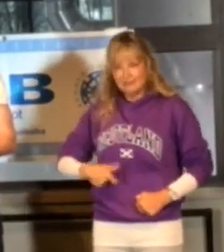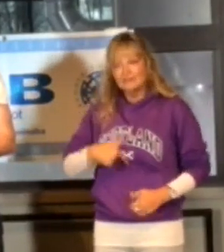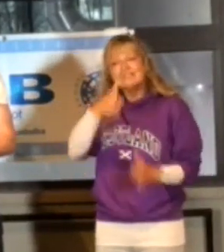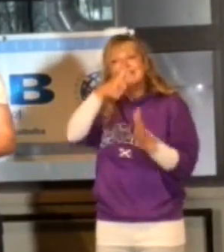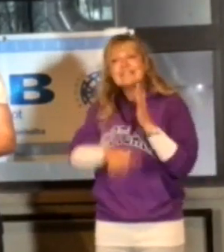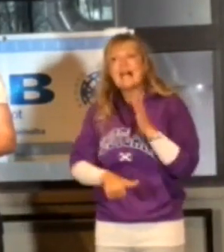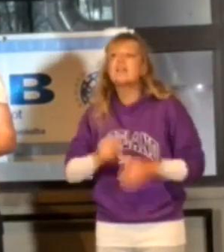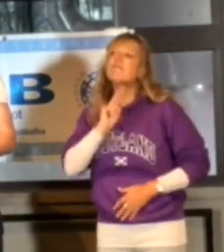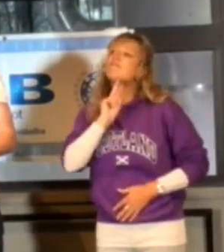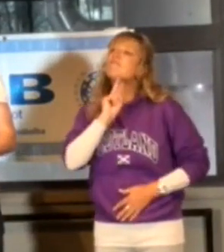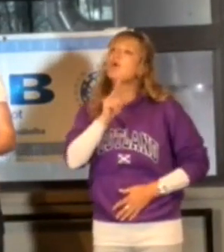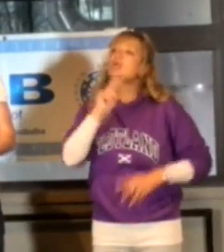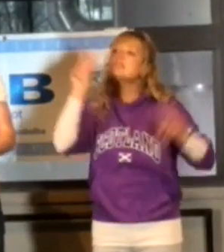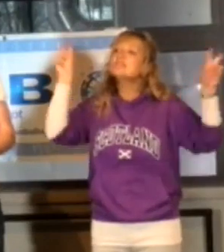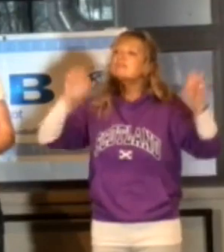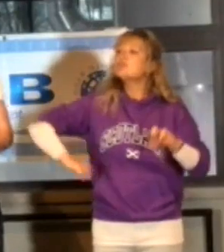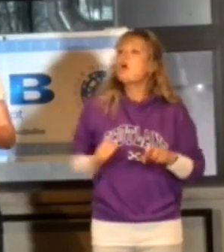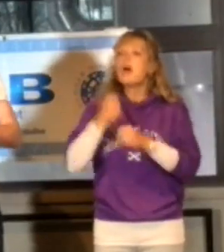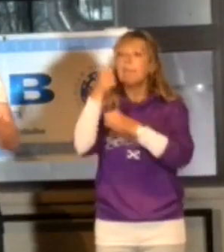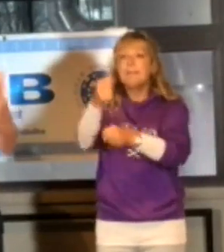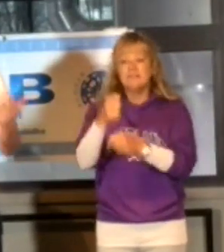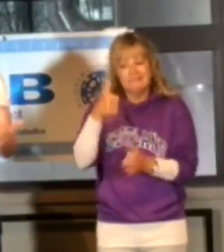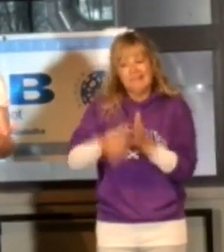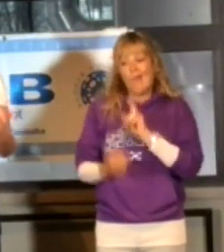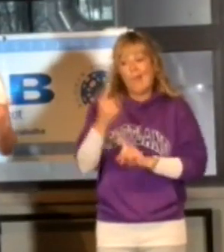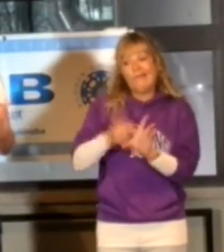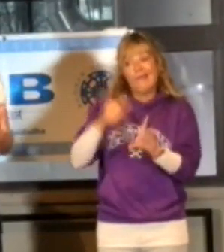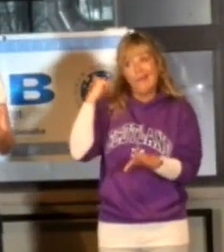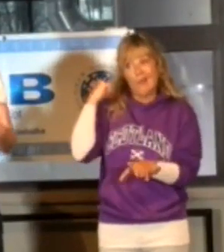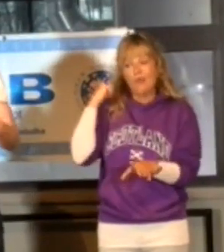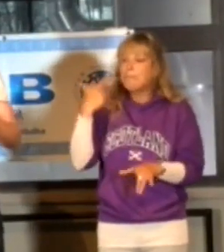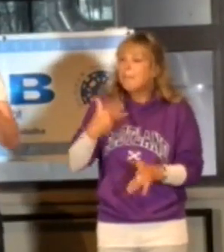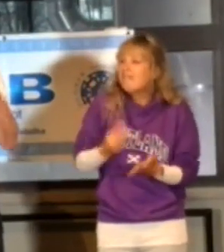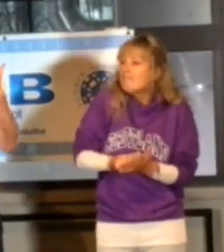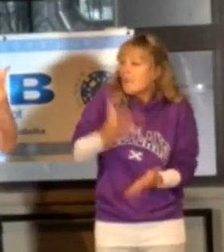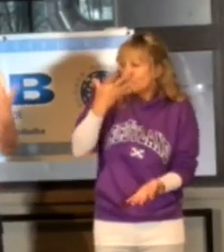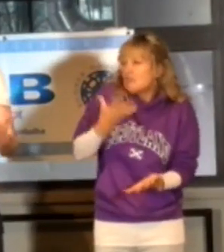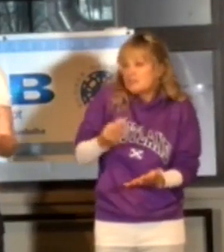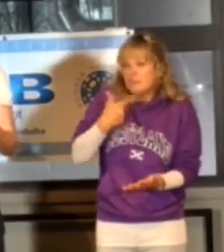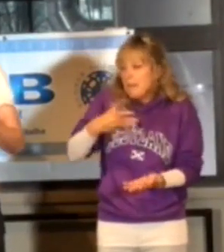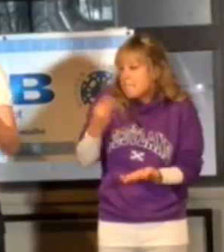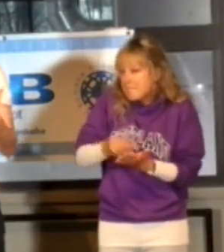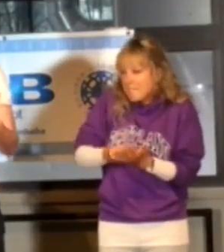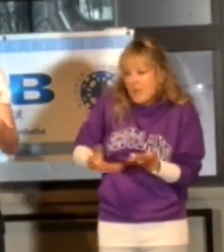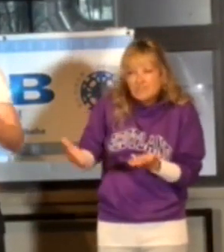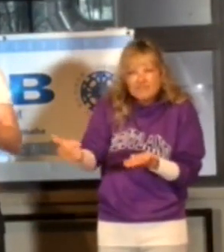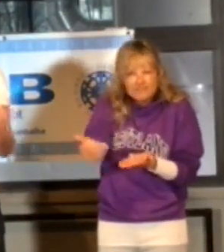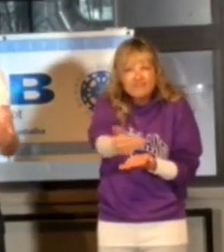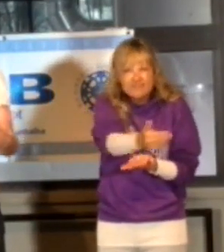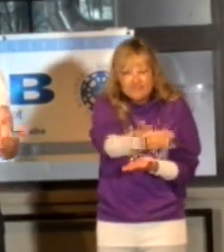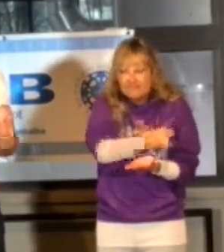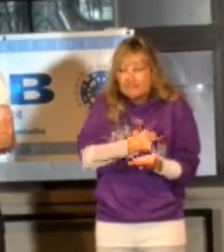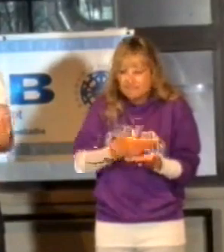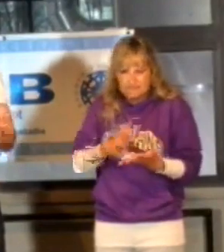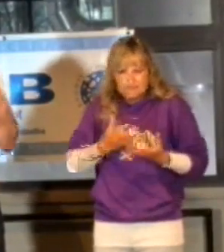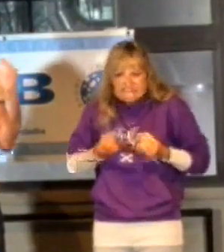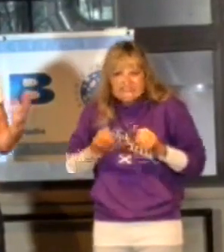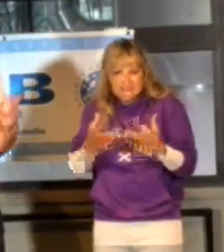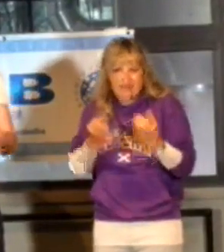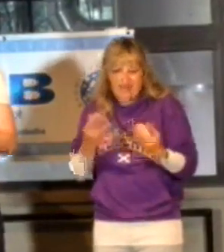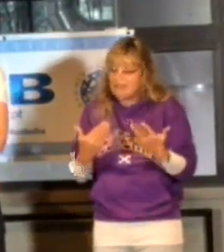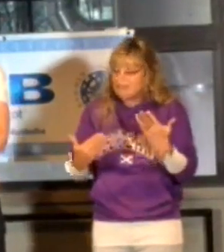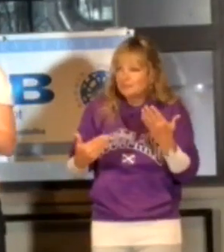started the Voices for Scotland campaign. Over a year ago we had a fundraiser, we got money from money which we spent on a